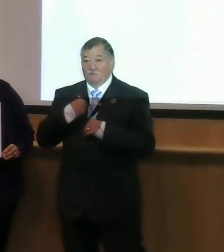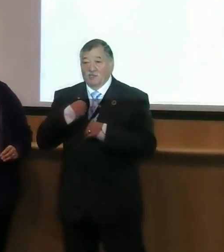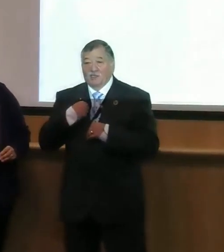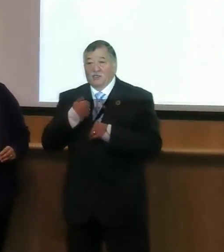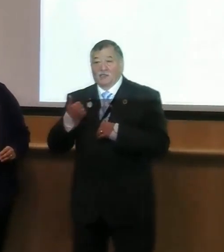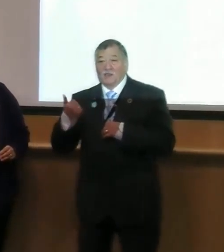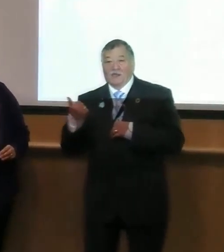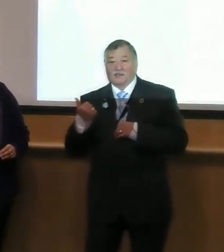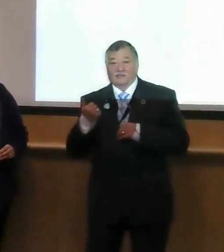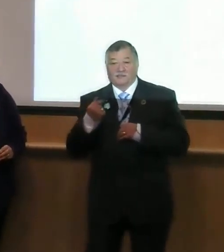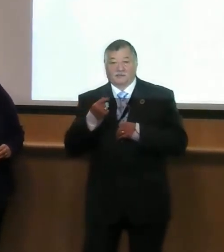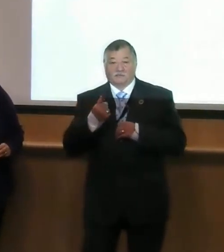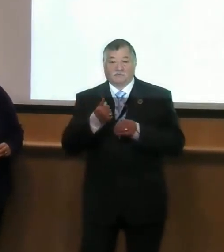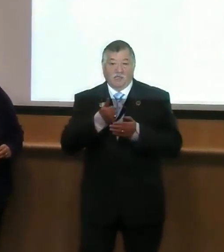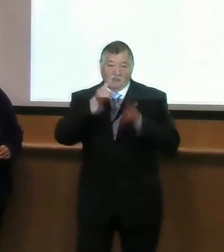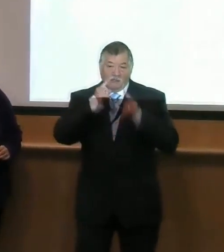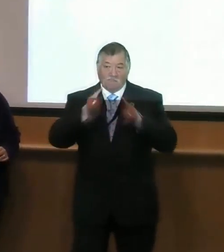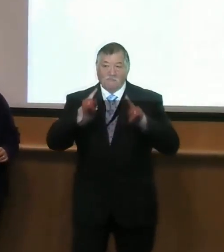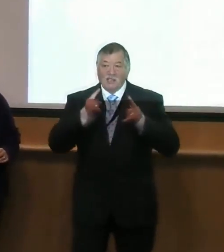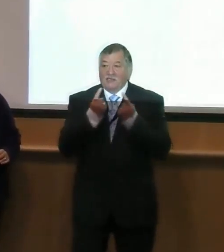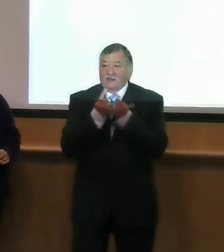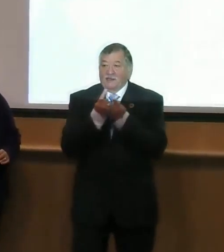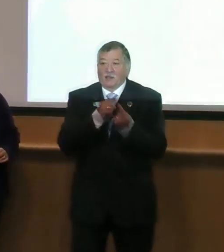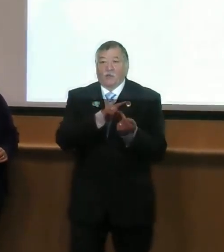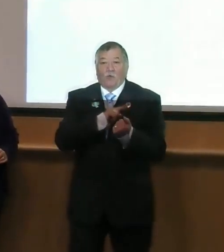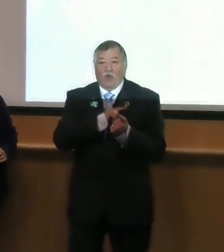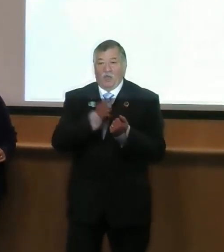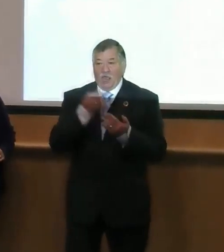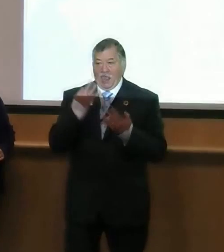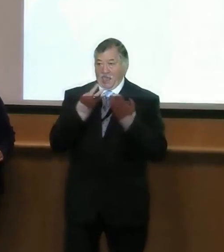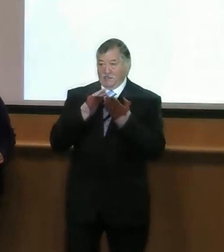I would just like to add that I think for me, it's amazing.